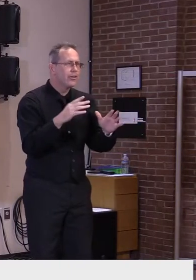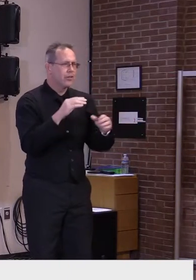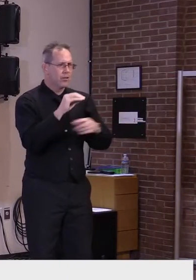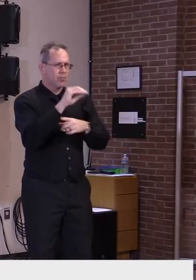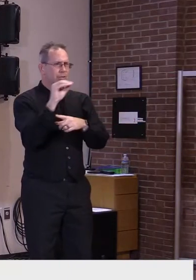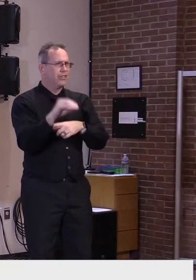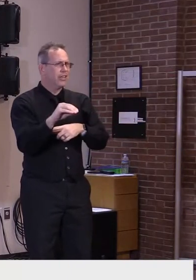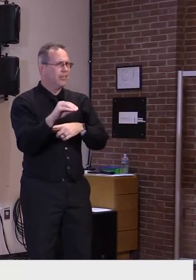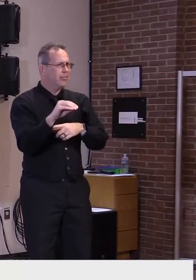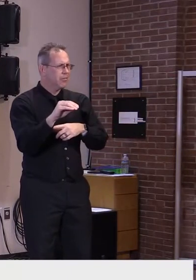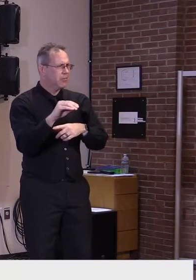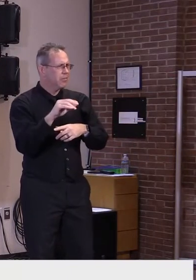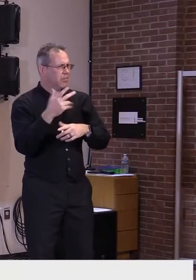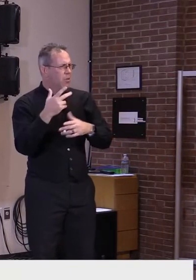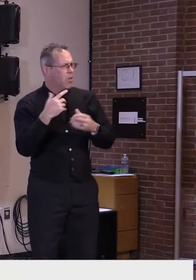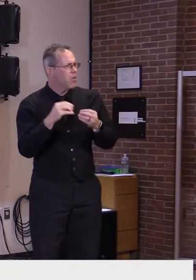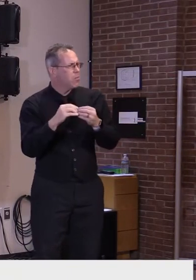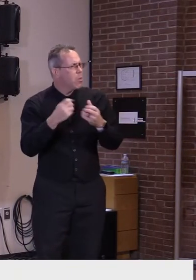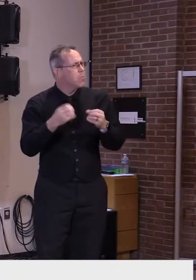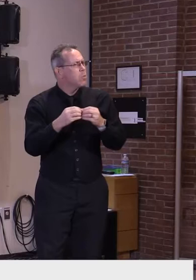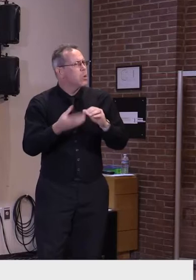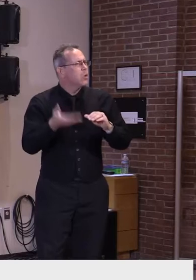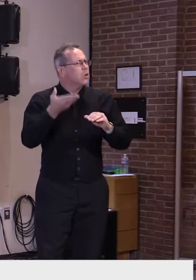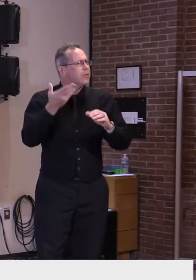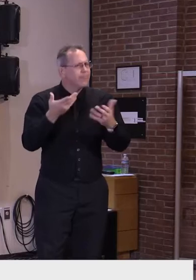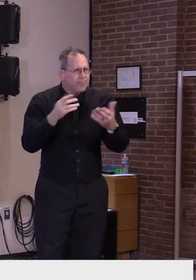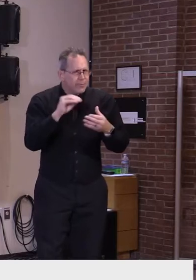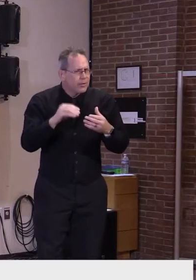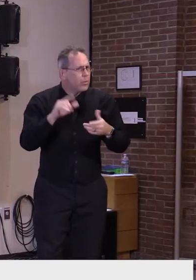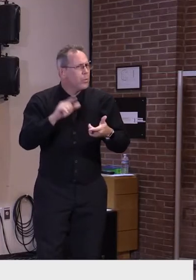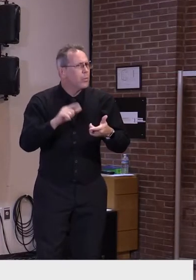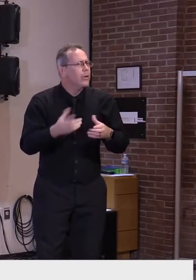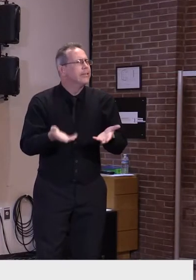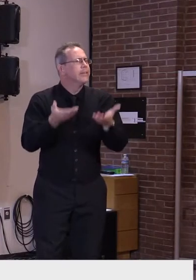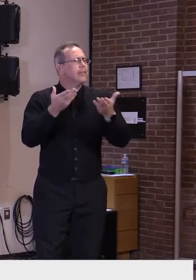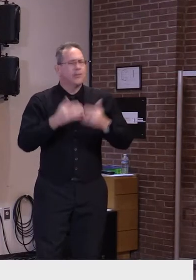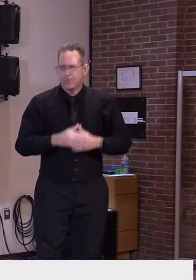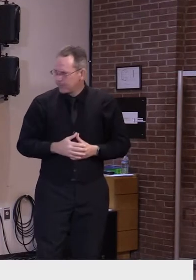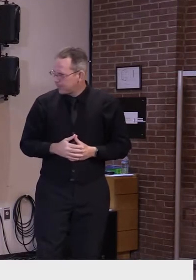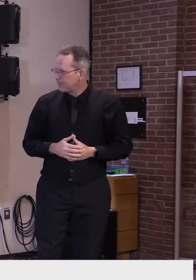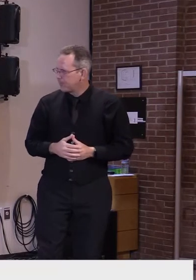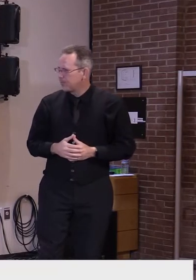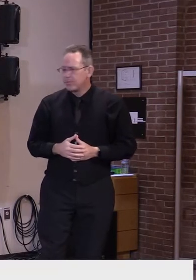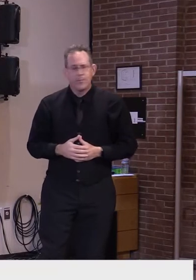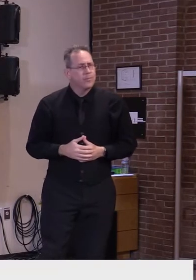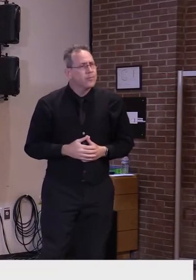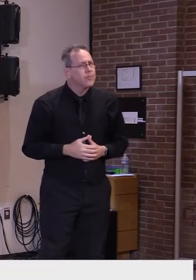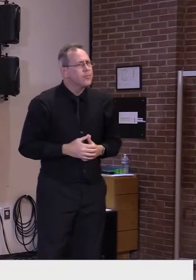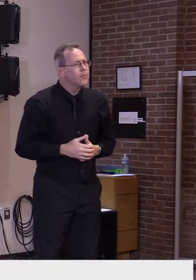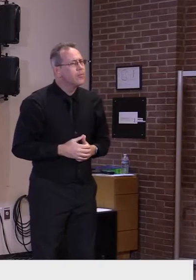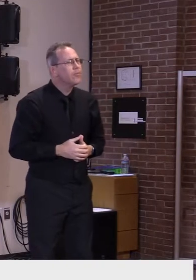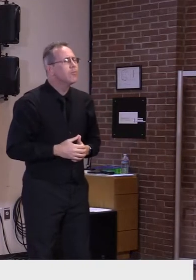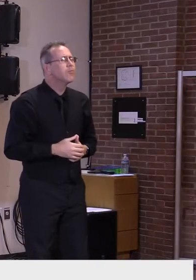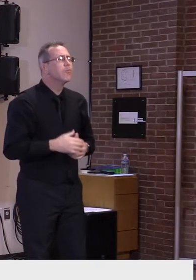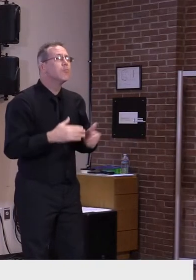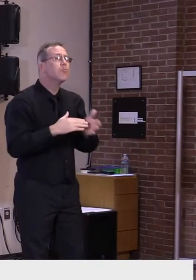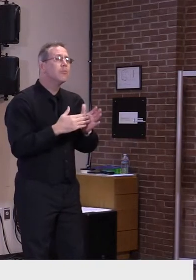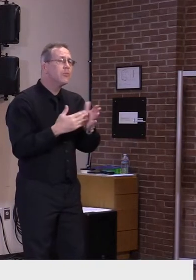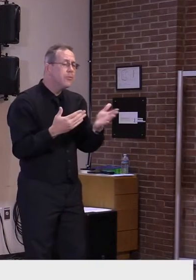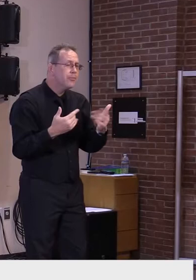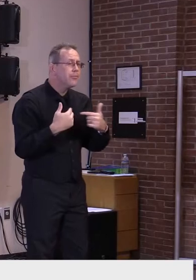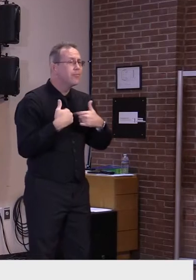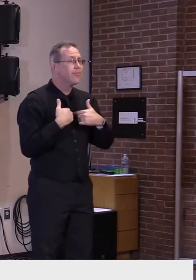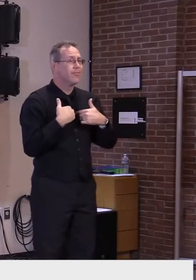higher than we would like it to be. So still indicates that the prevalence of the virus is high in our communities, not